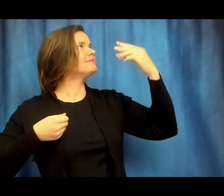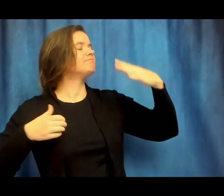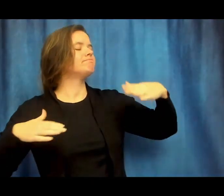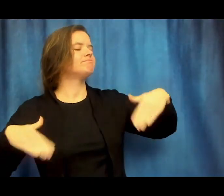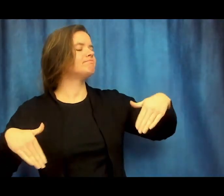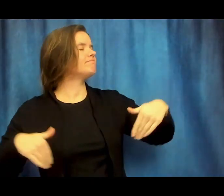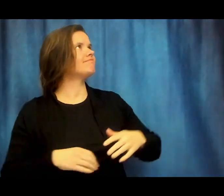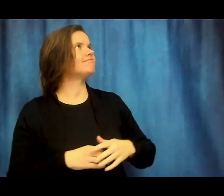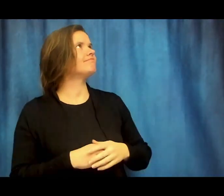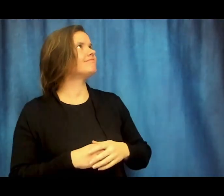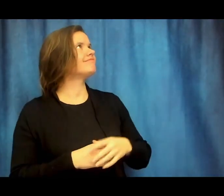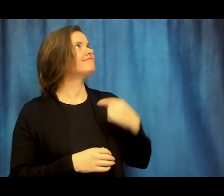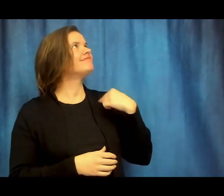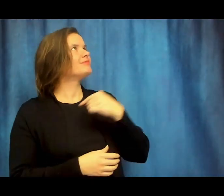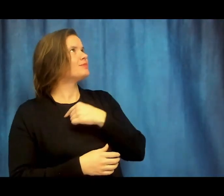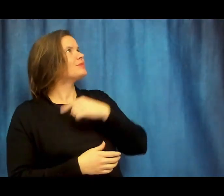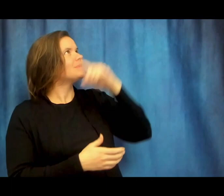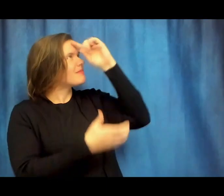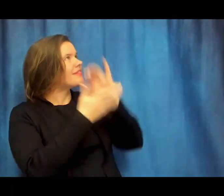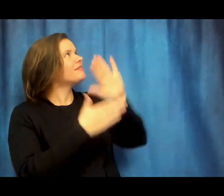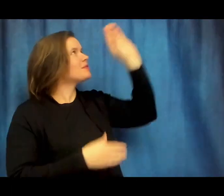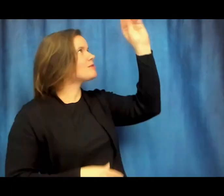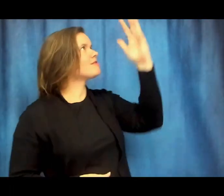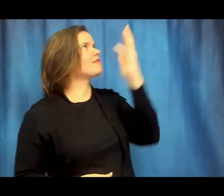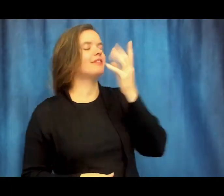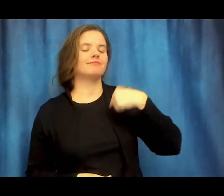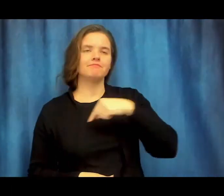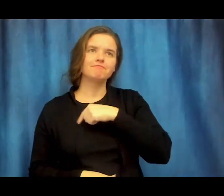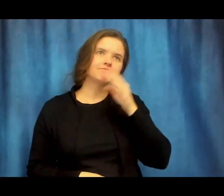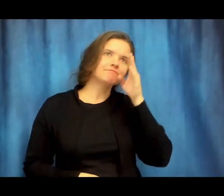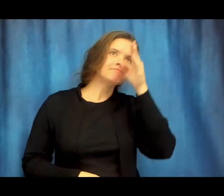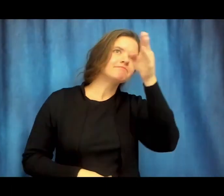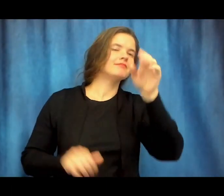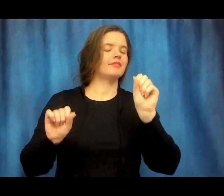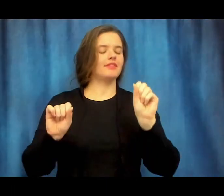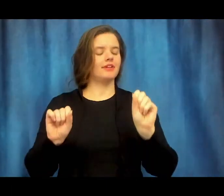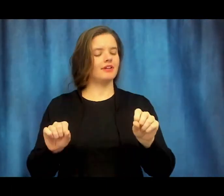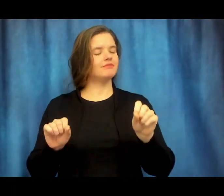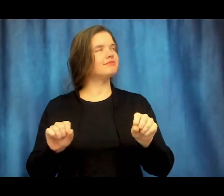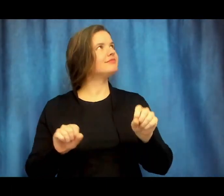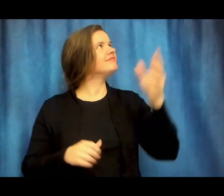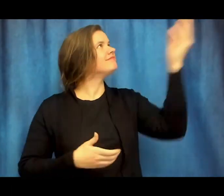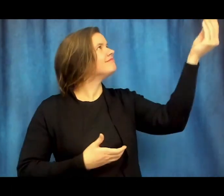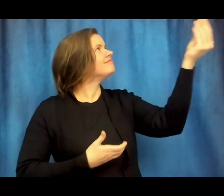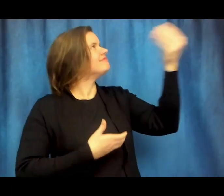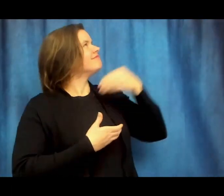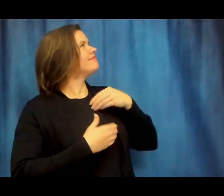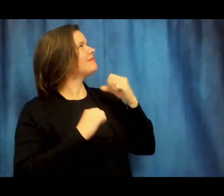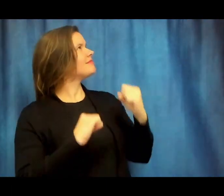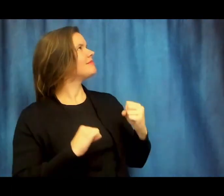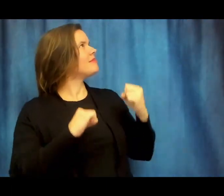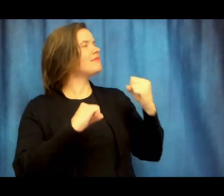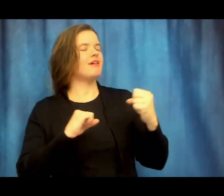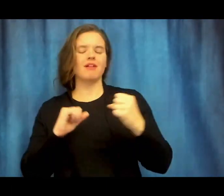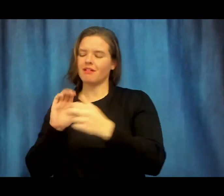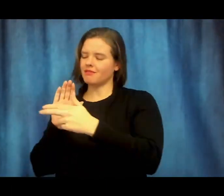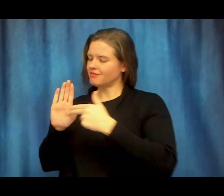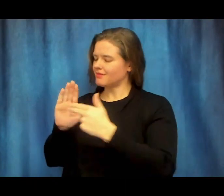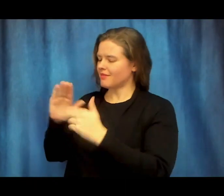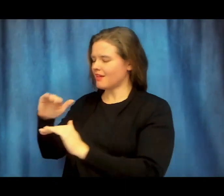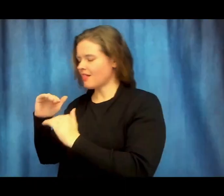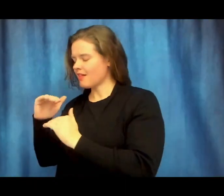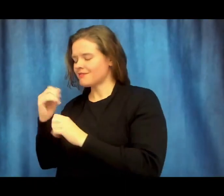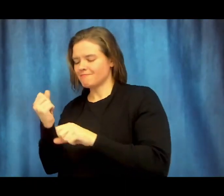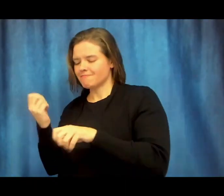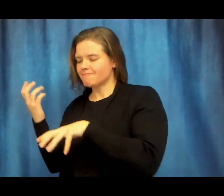seek, but we believe that by your grace we can be. So enable us to transcend limiting labels